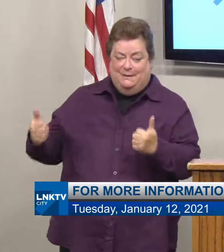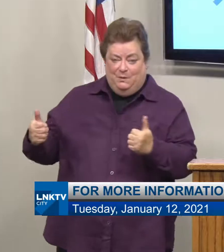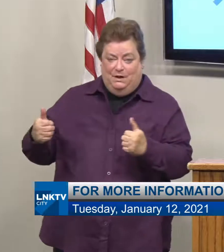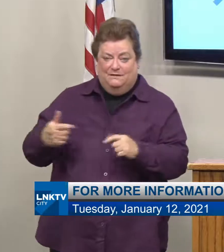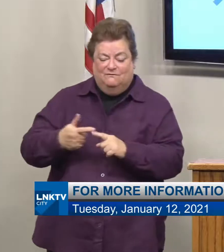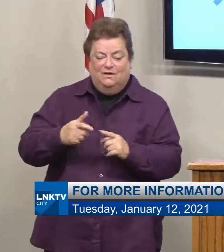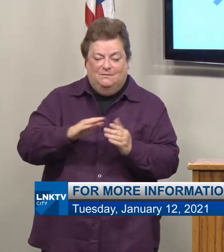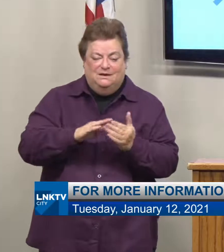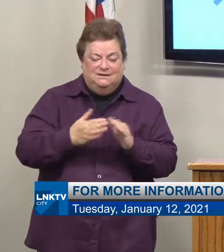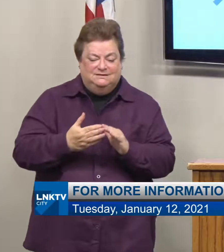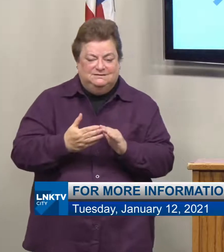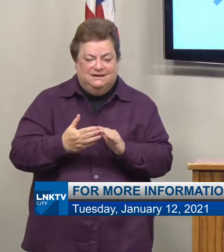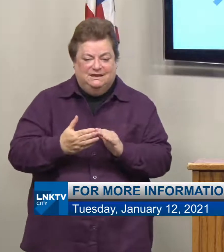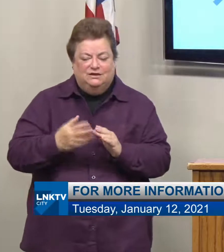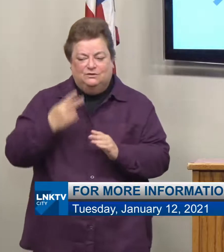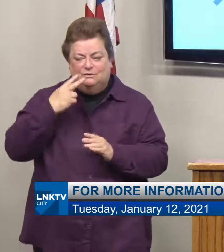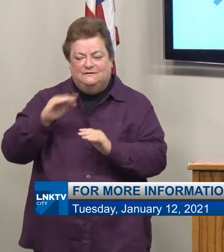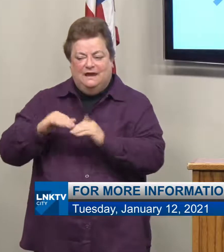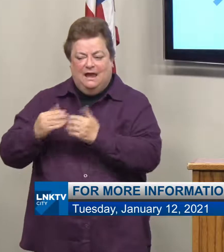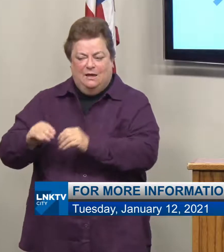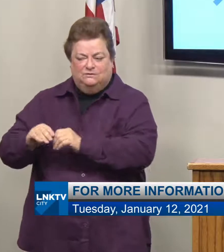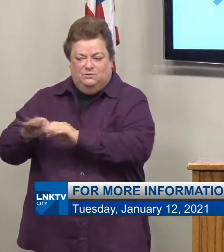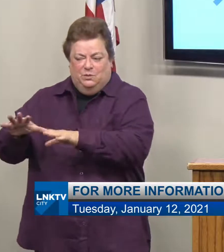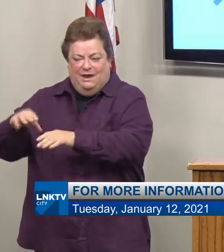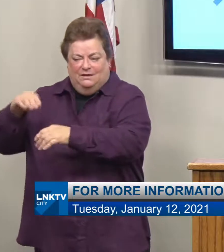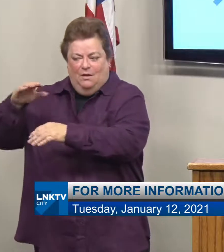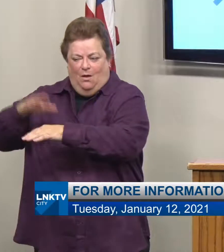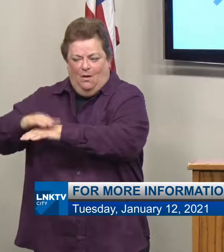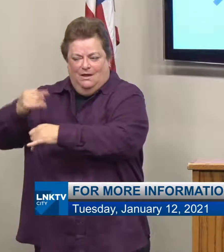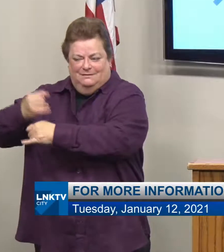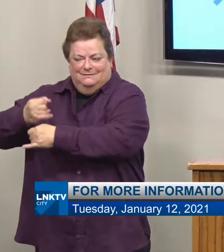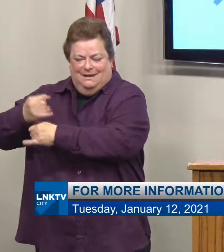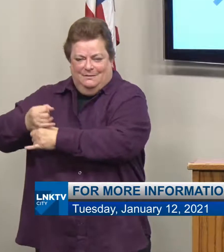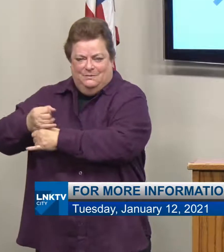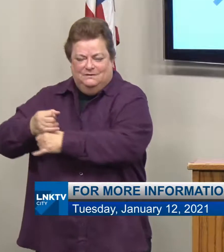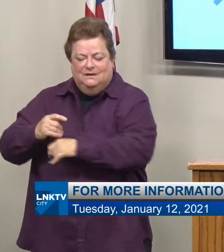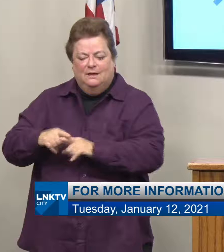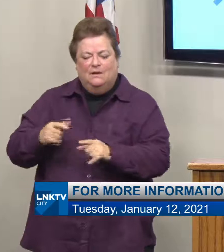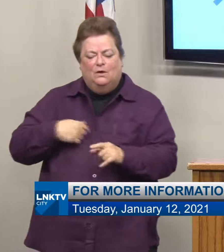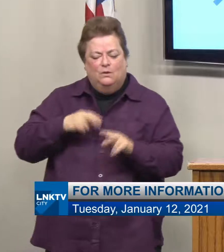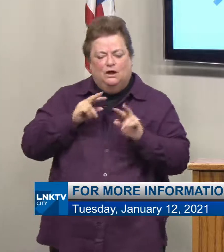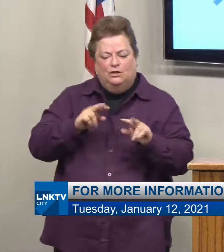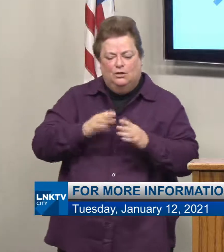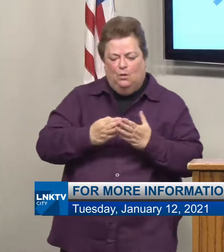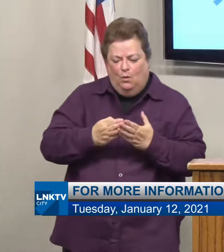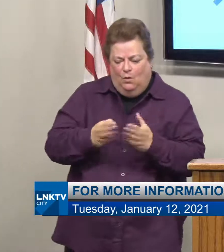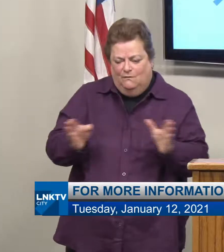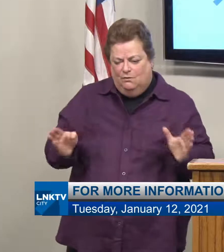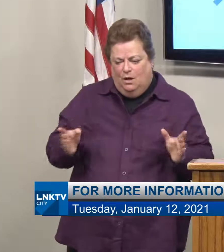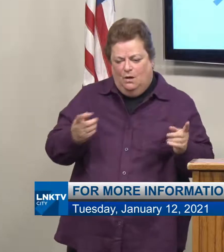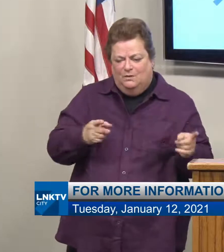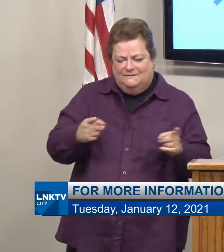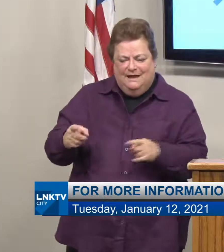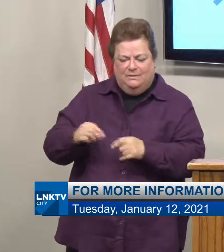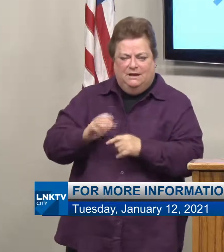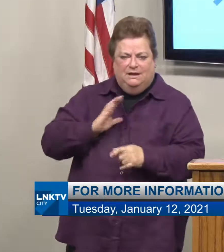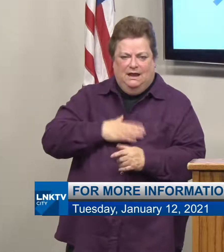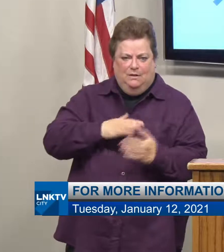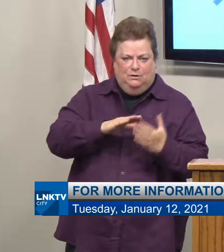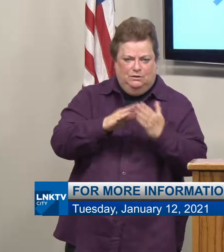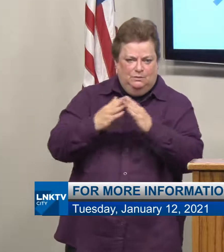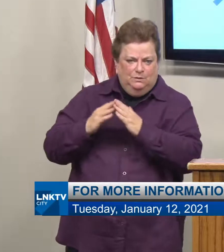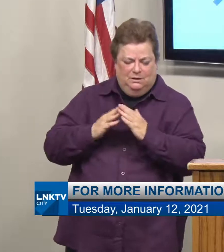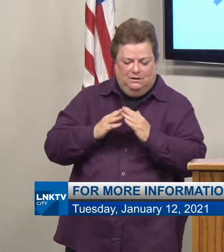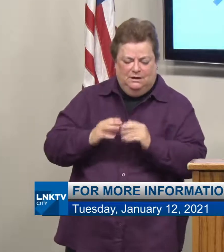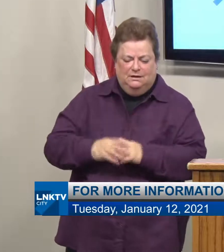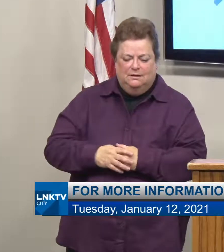is within on campus. But we look at overall what's happening in the community, Riley. We definitely